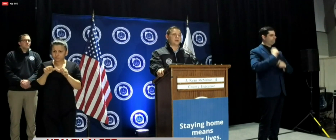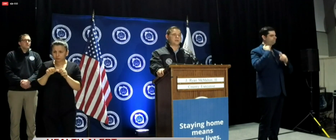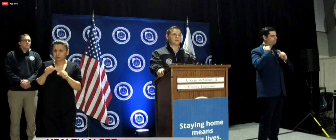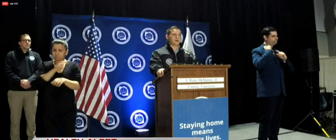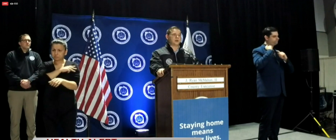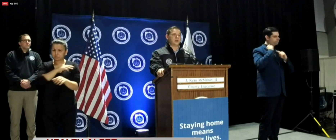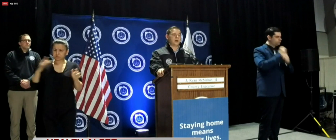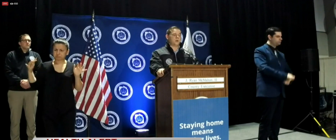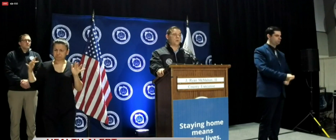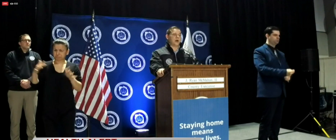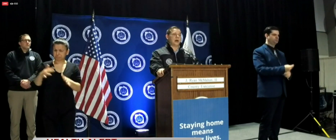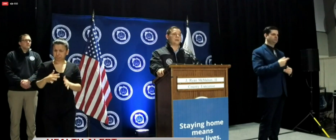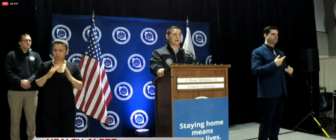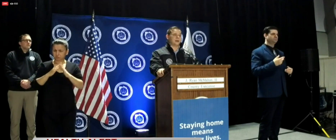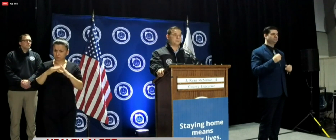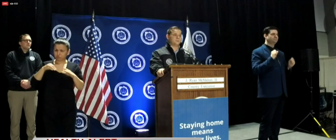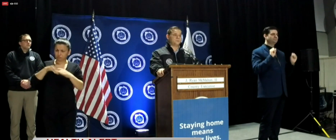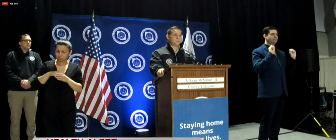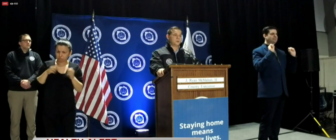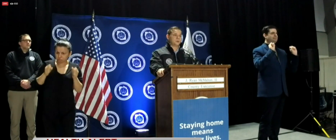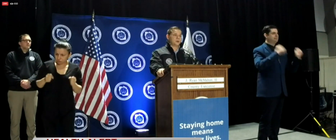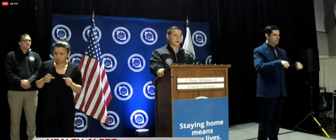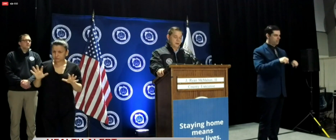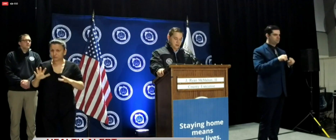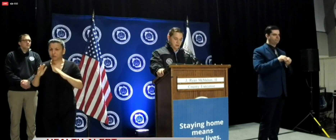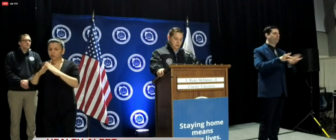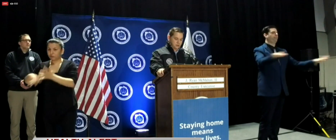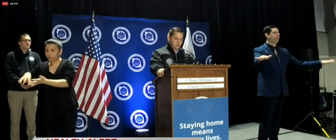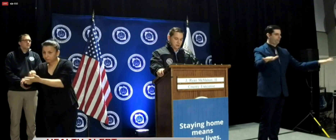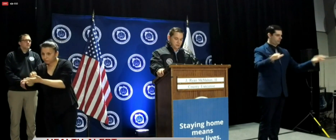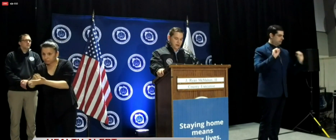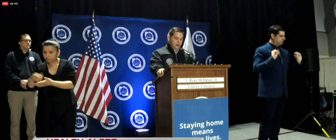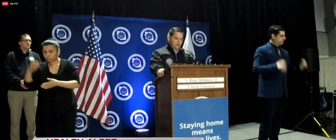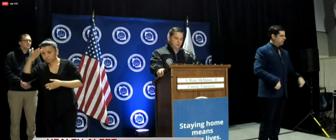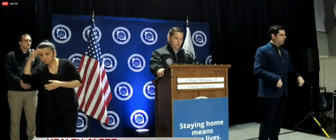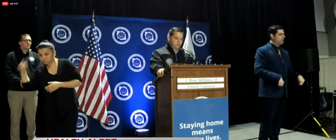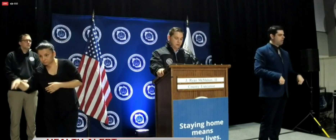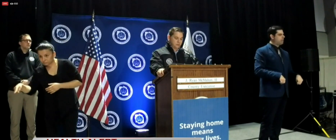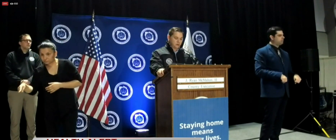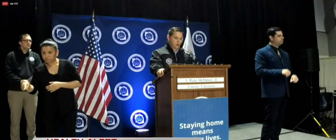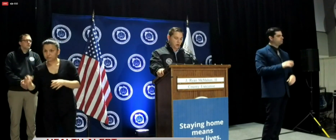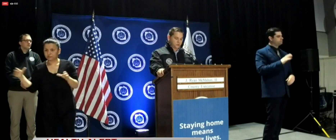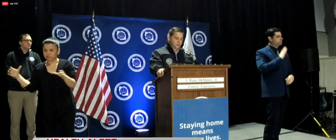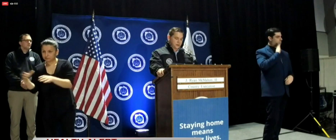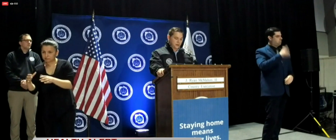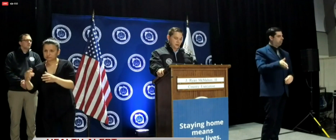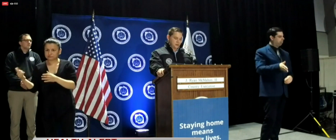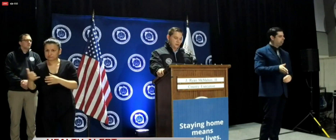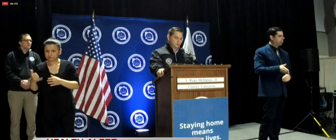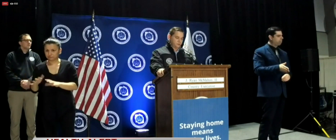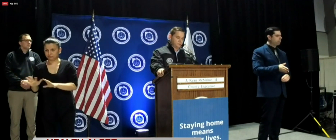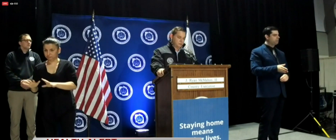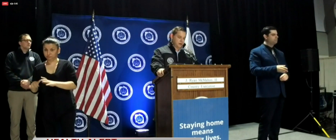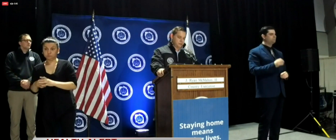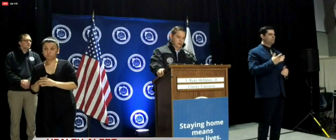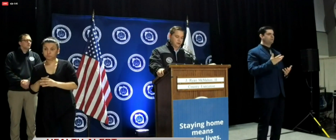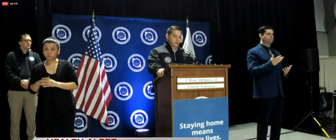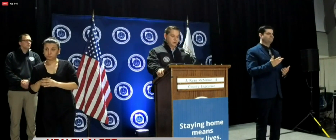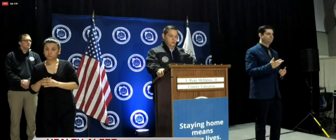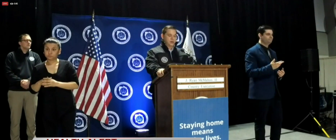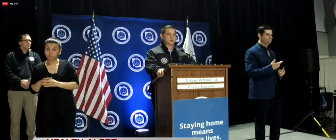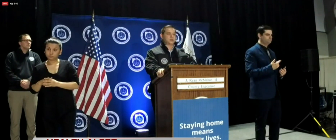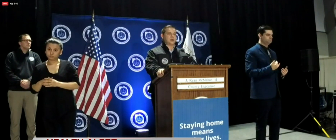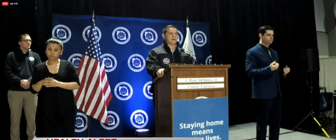I'm very concerned about will happen again. I've had many calls today from